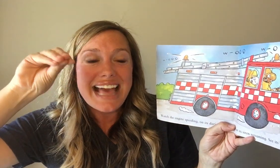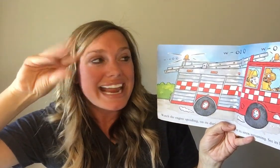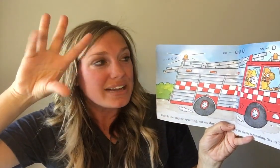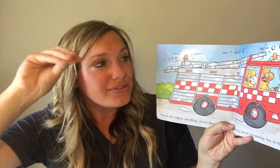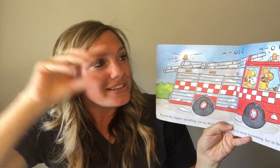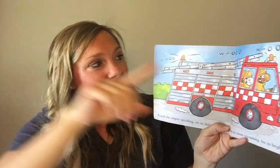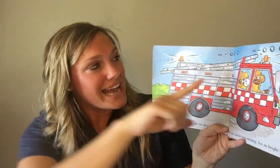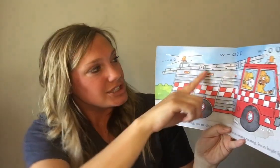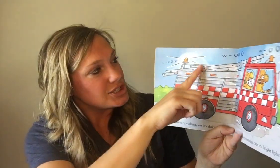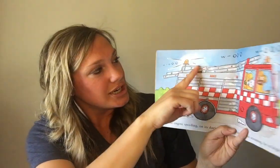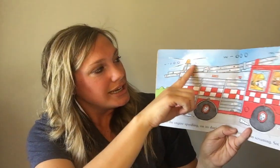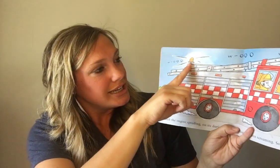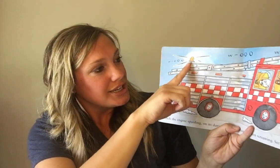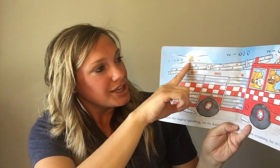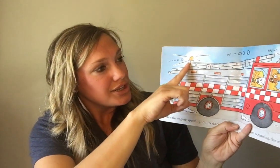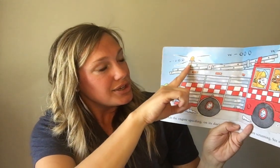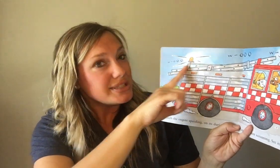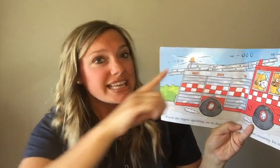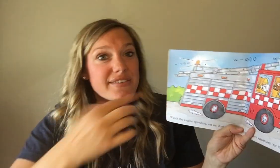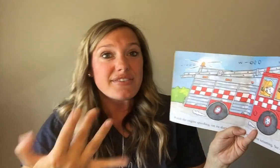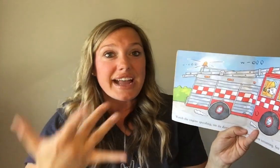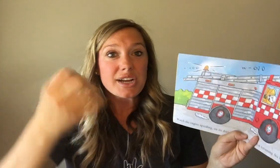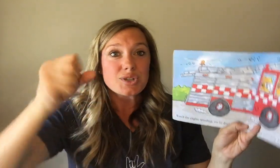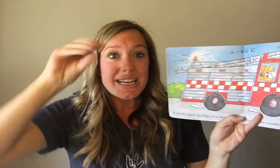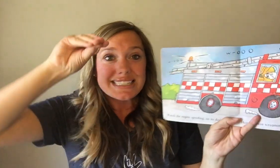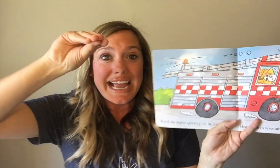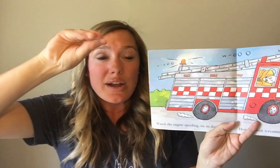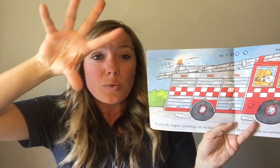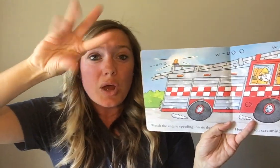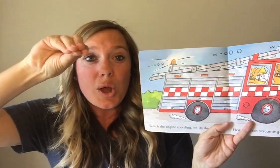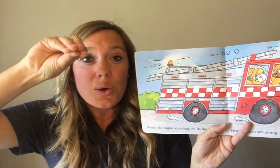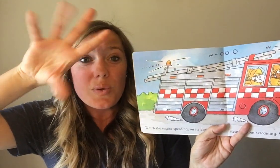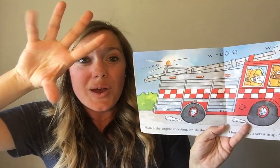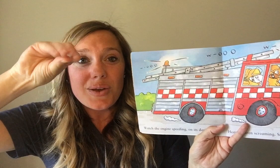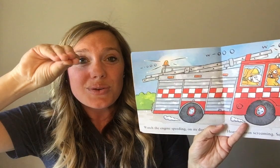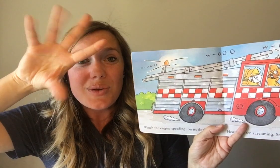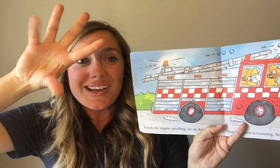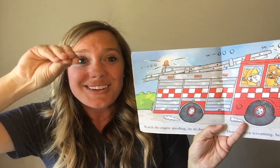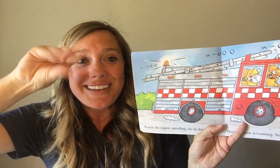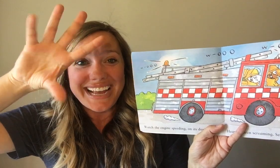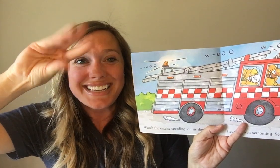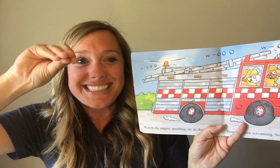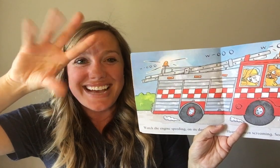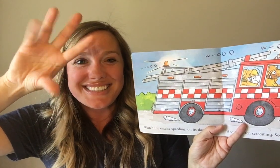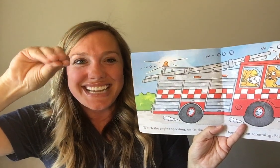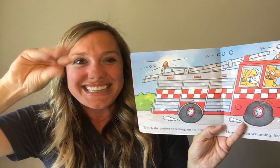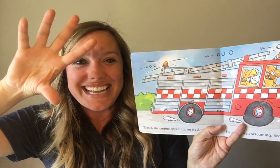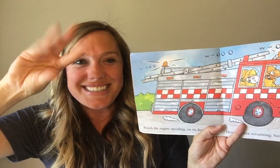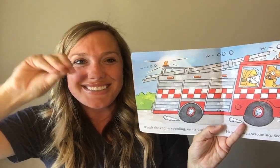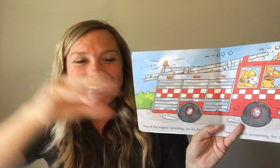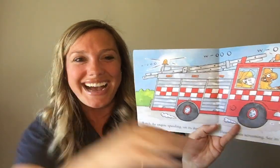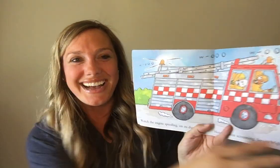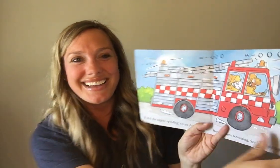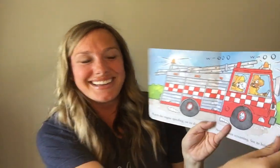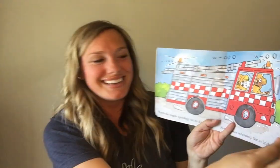light flash. You see the fire truck's light? Woo, woo, woo. And it sounds like that too, huh?